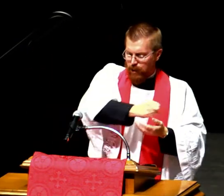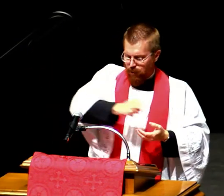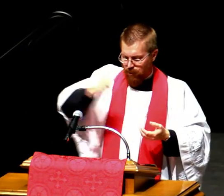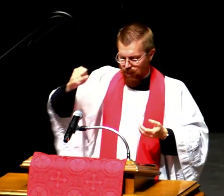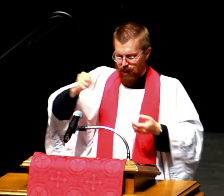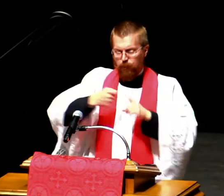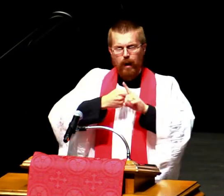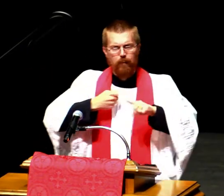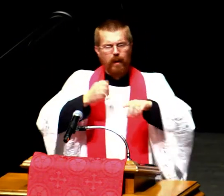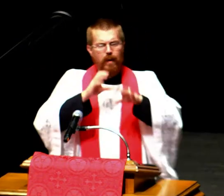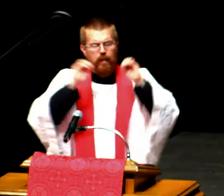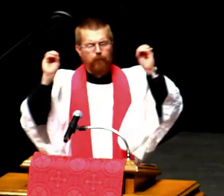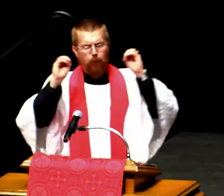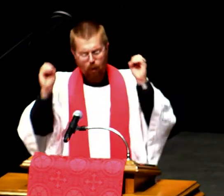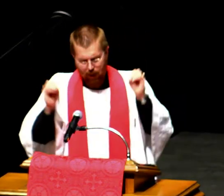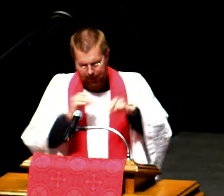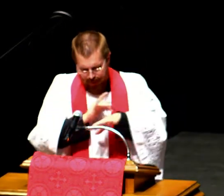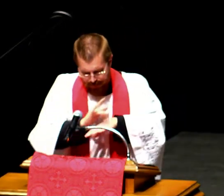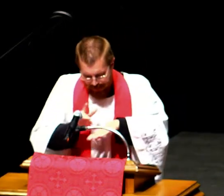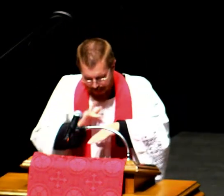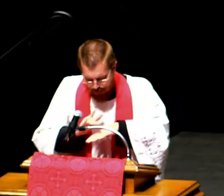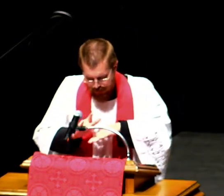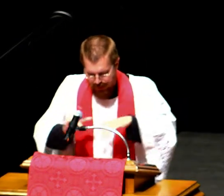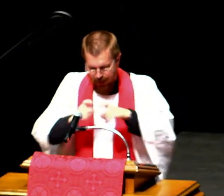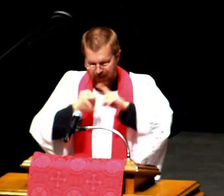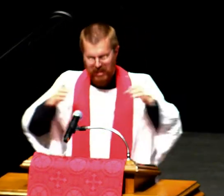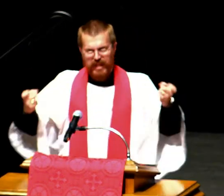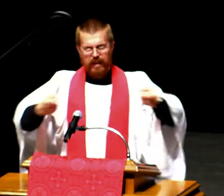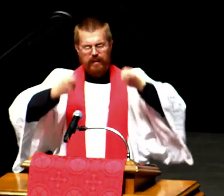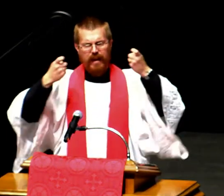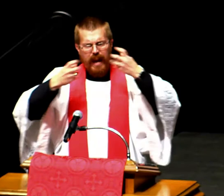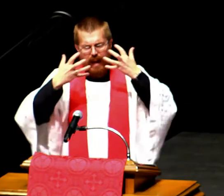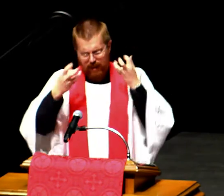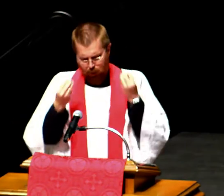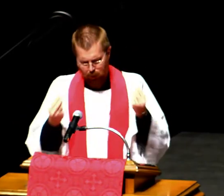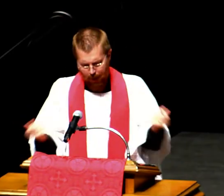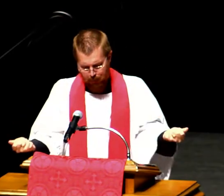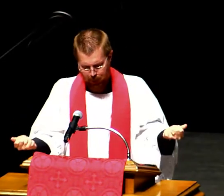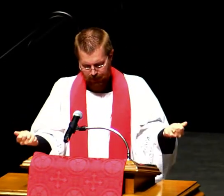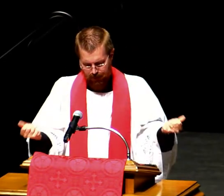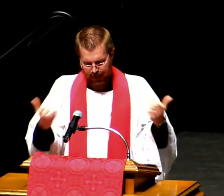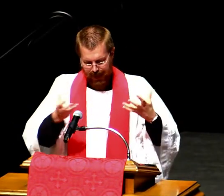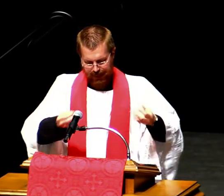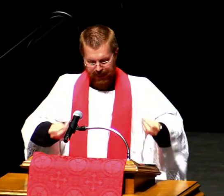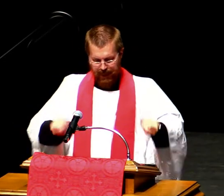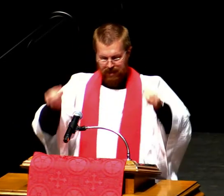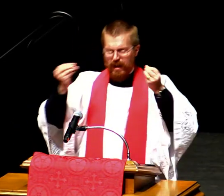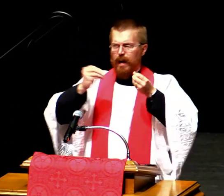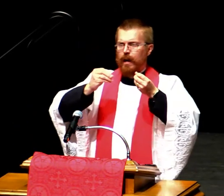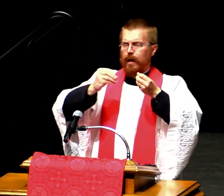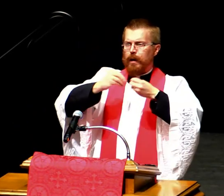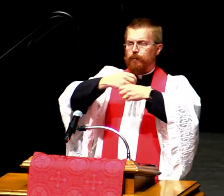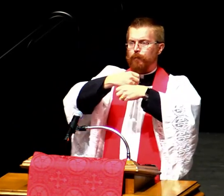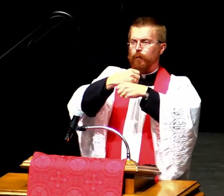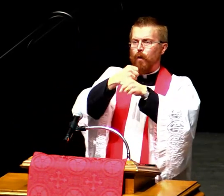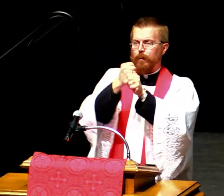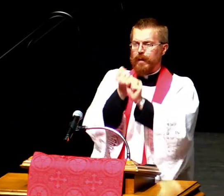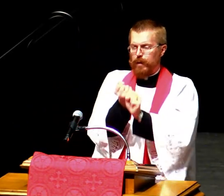you from the void and the empty of sin and corruption, and he is conforming